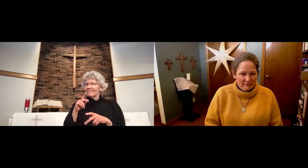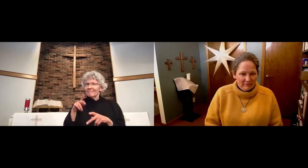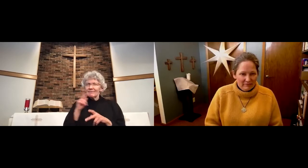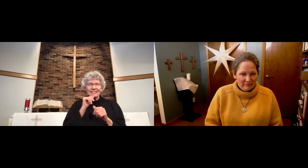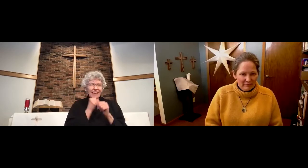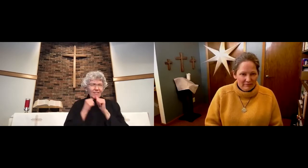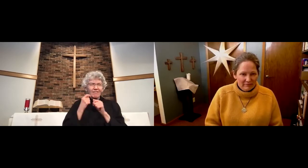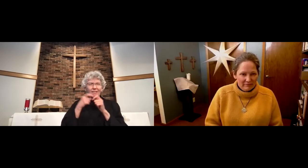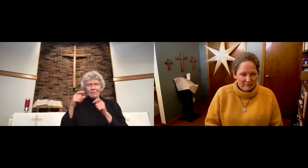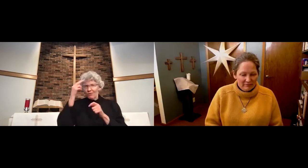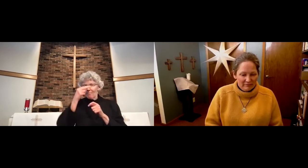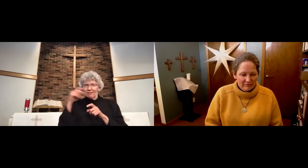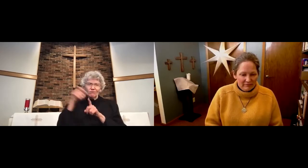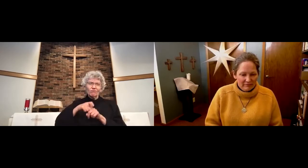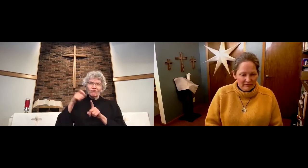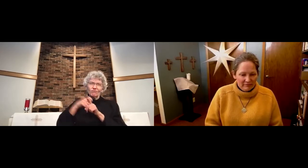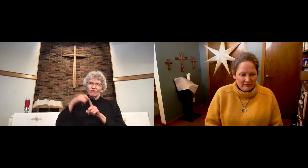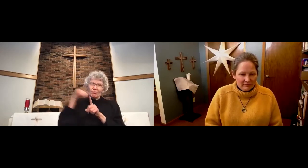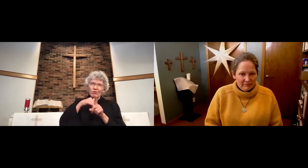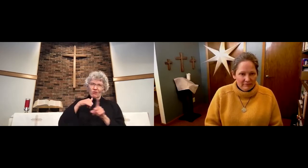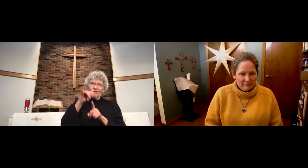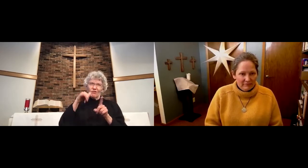We know little about them,